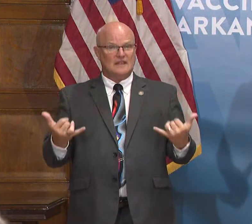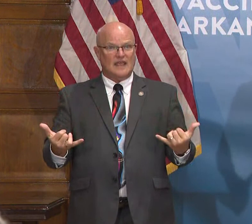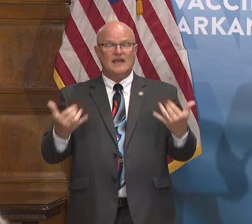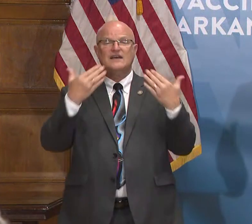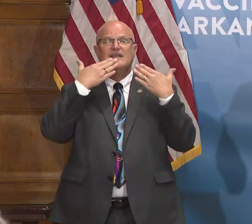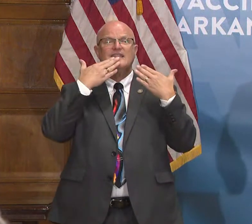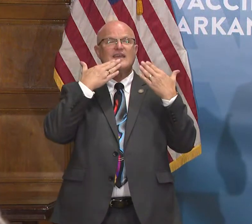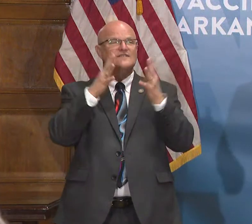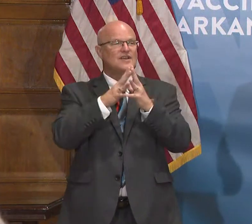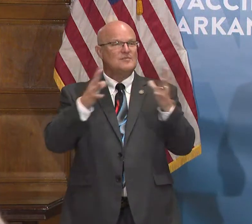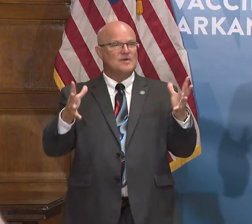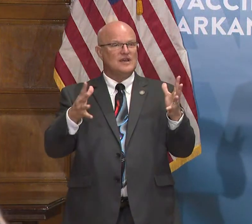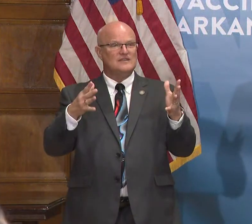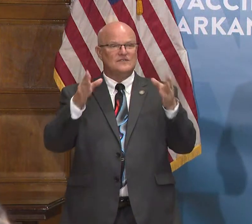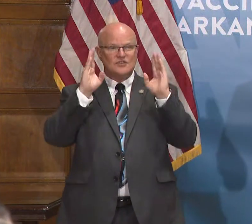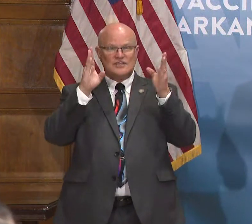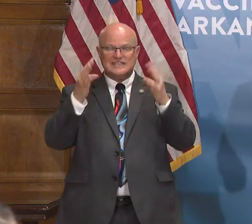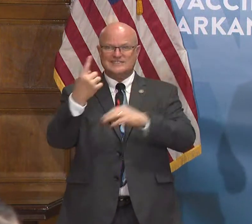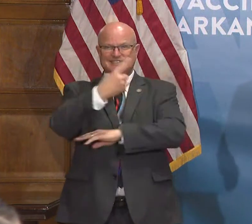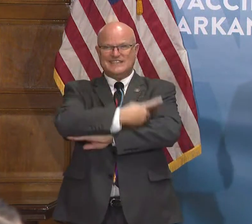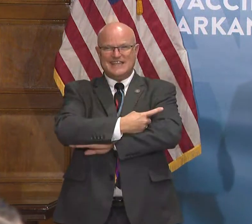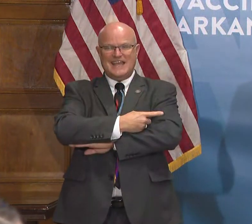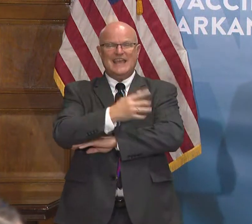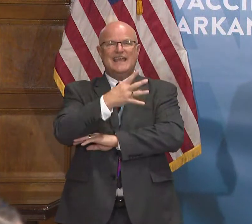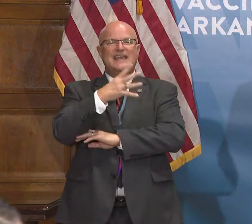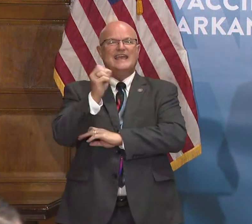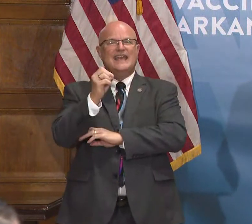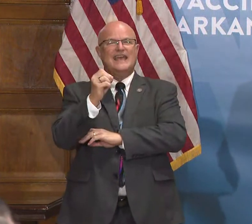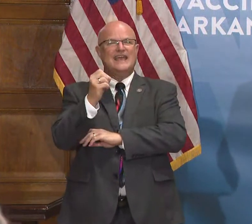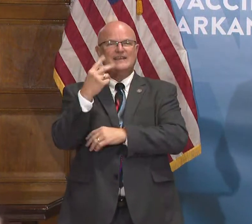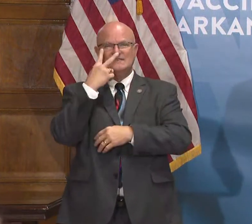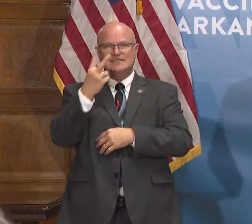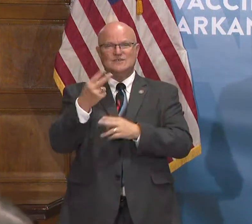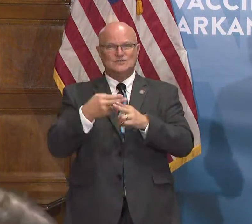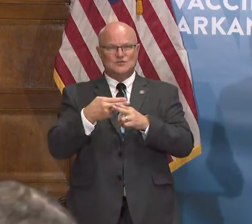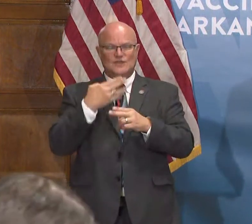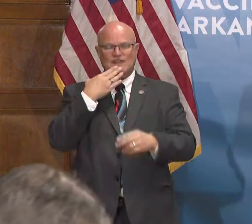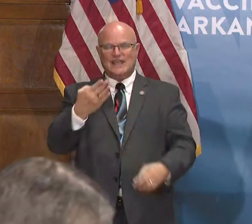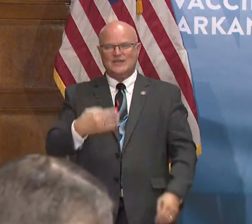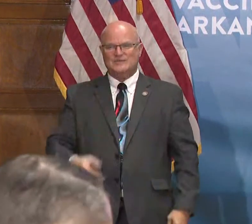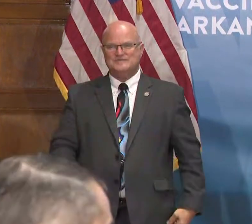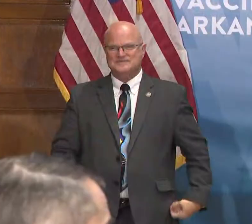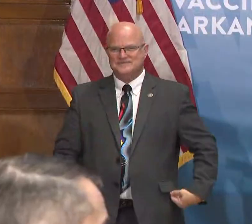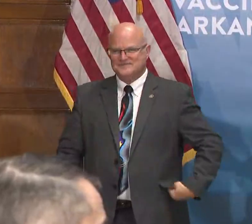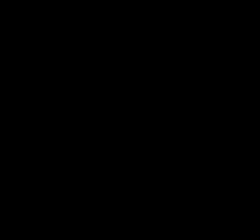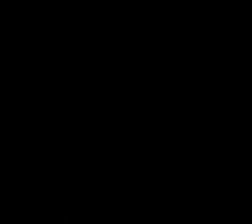thank you very much for your attention today, and we'll see you soon. Thank you.